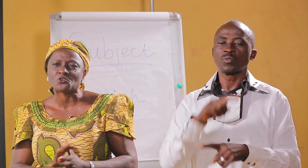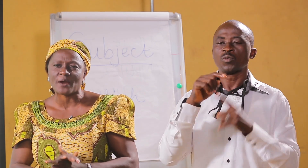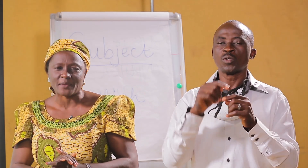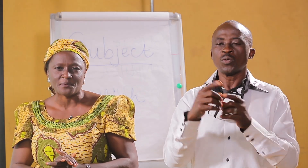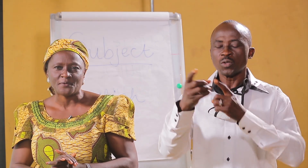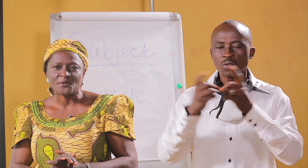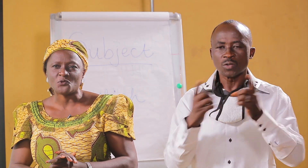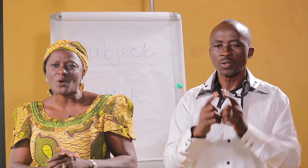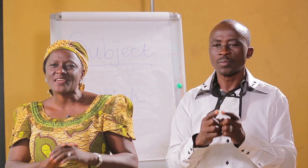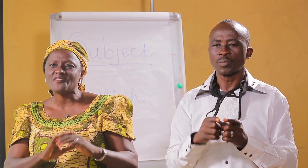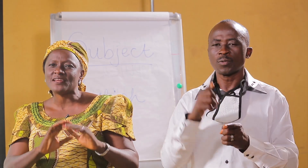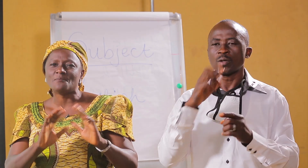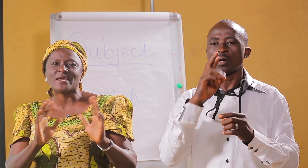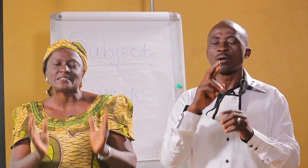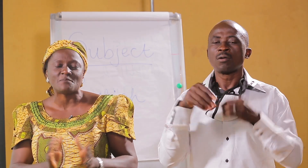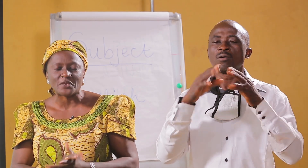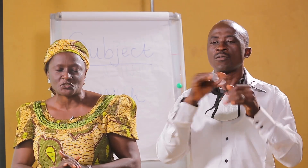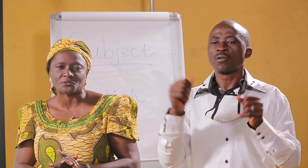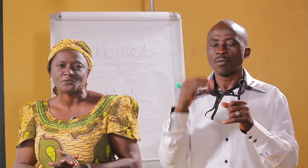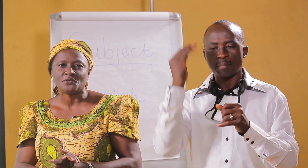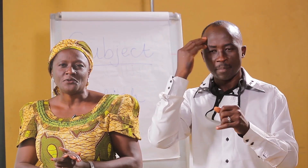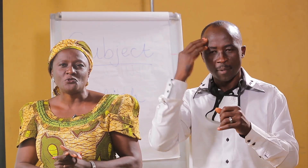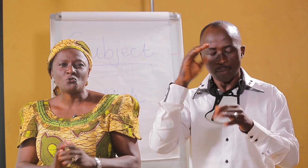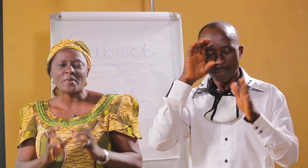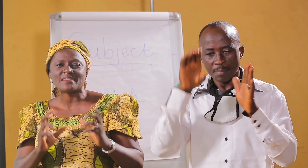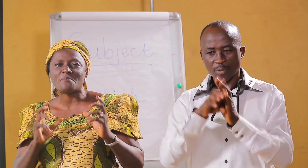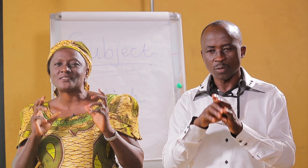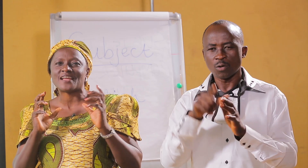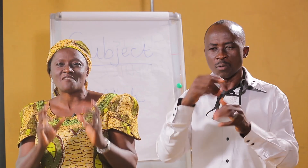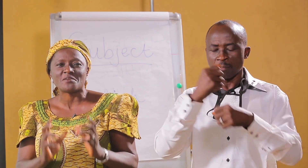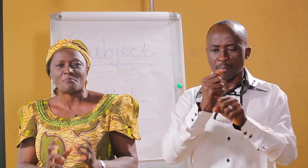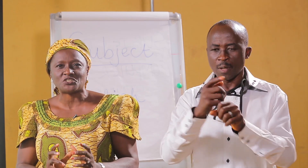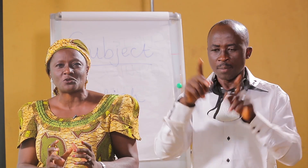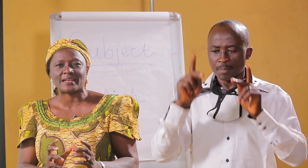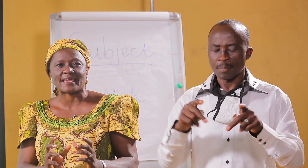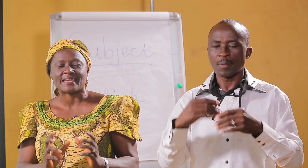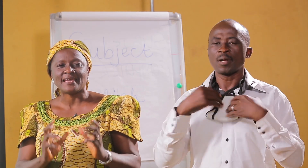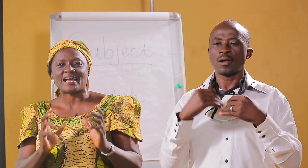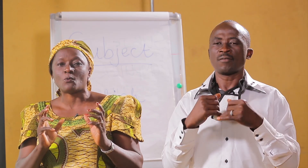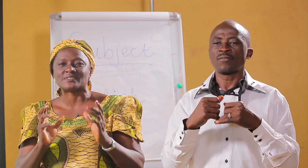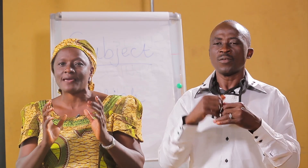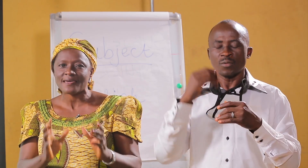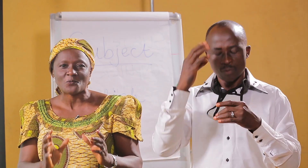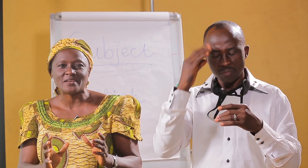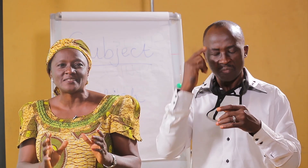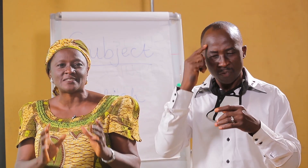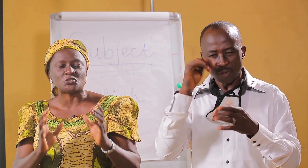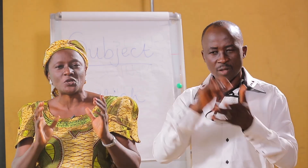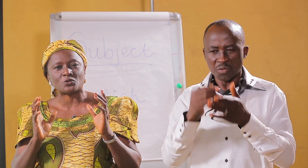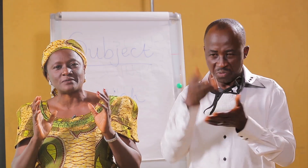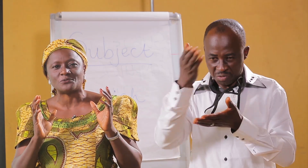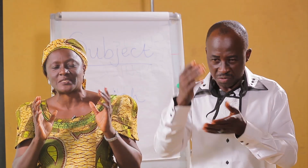you describe, you are giving a mental picture. You make the person have the impression like, I was there when